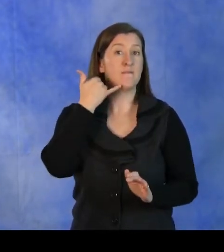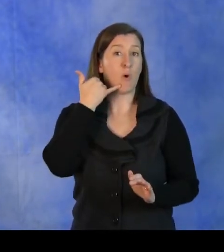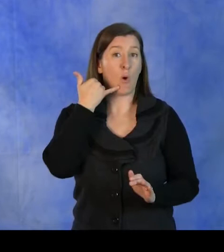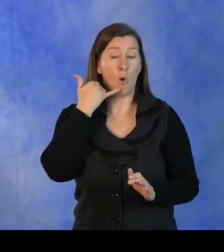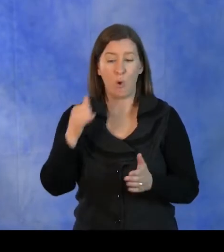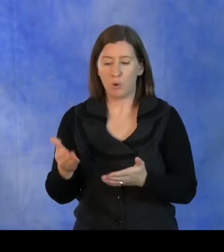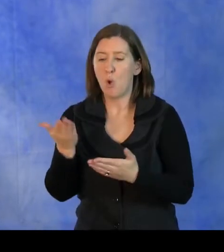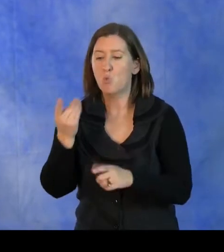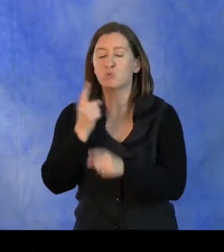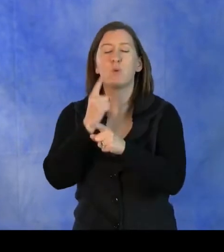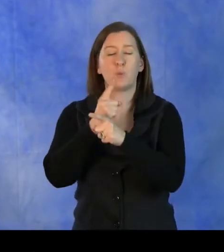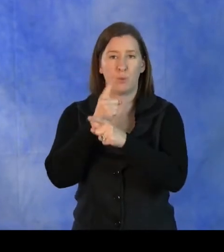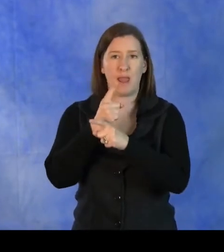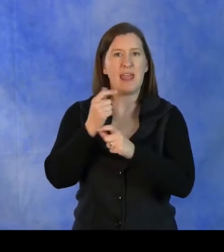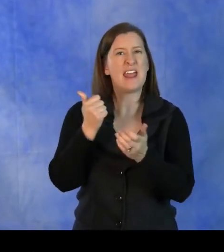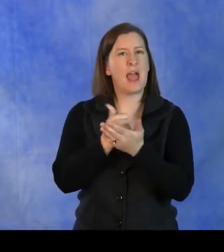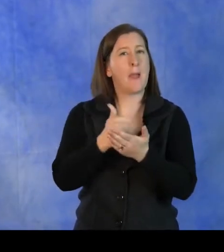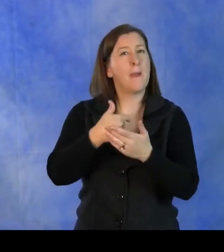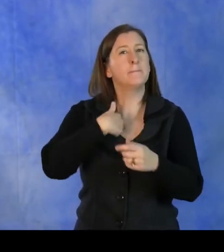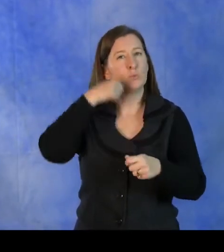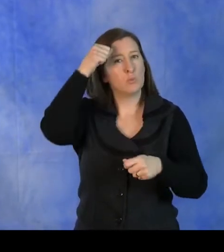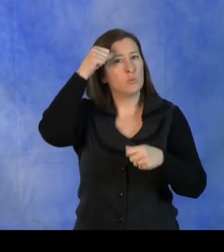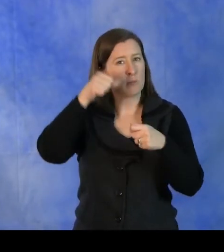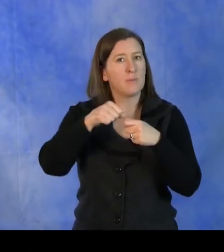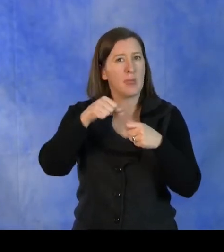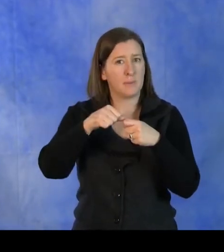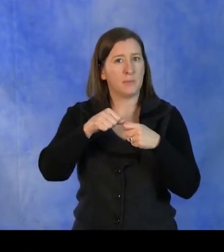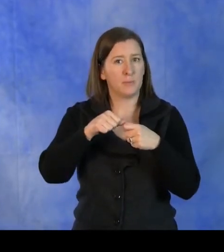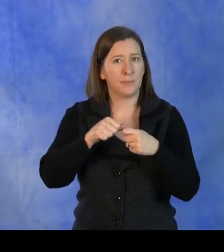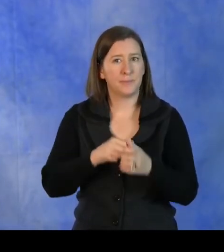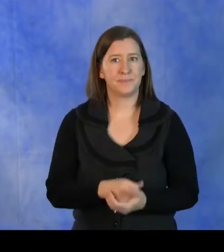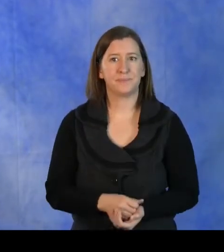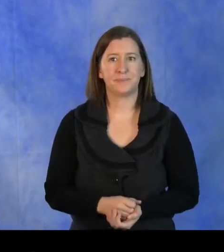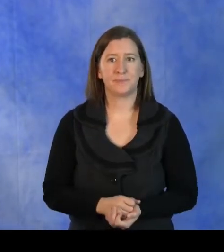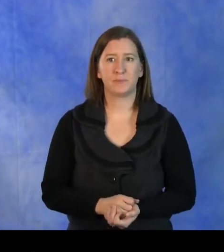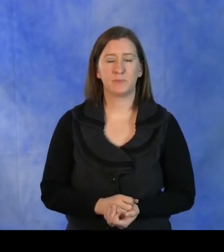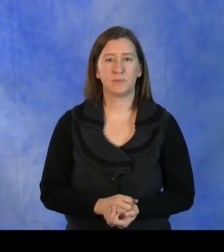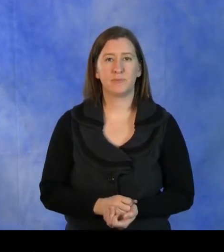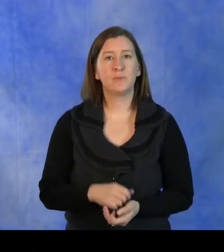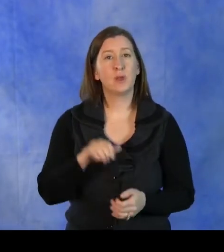it's a computer or a cell phone or an alarm or whatever, that reminds you to do something.